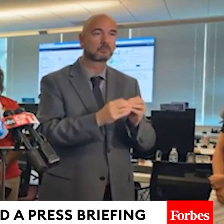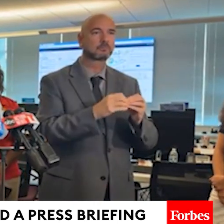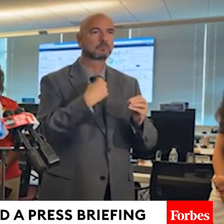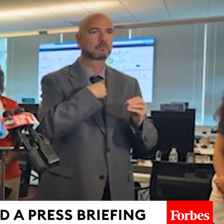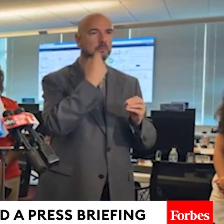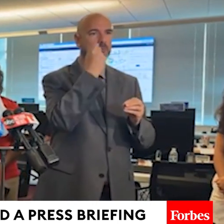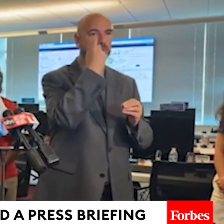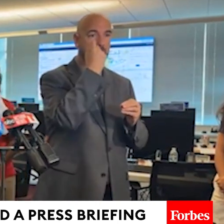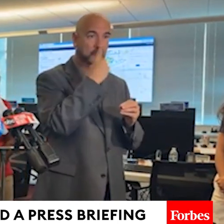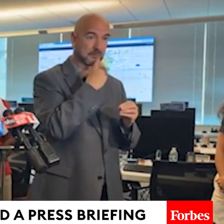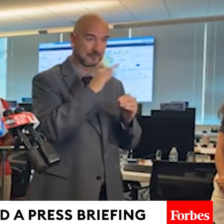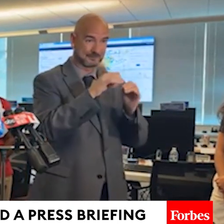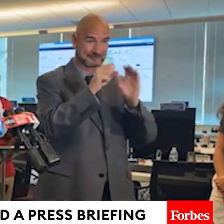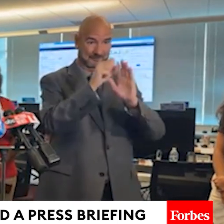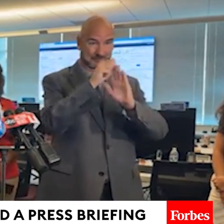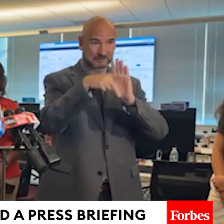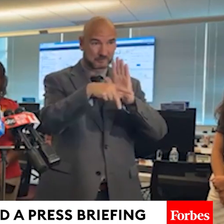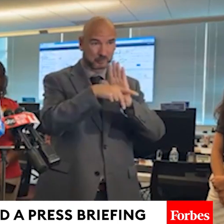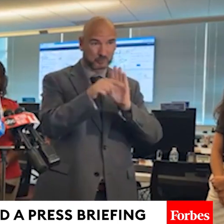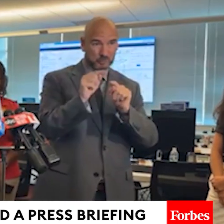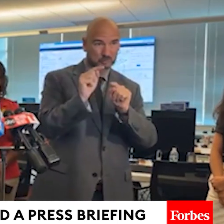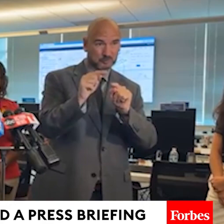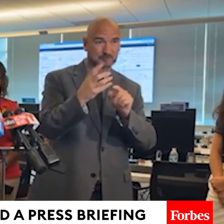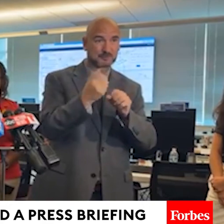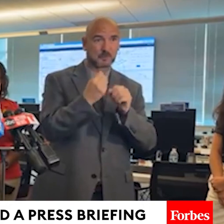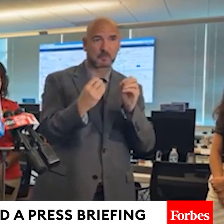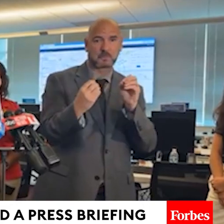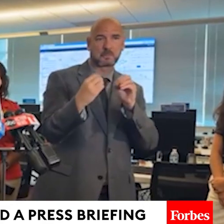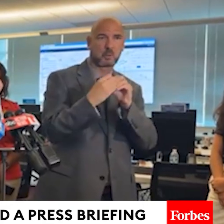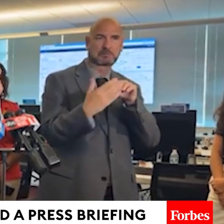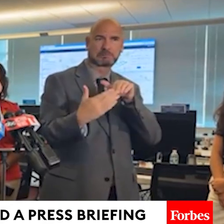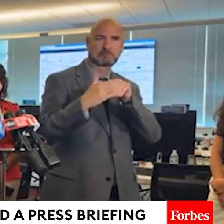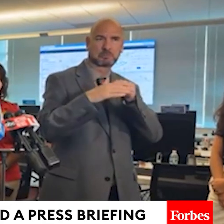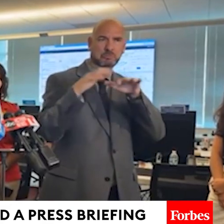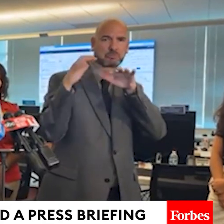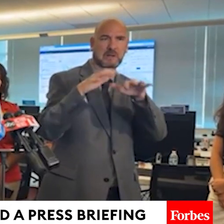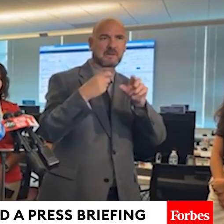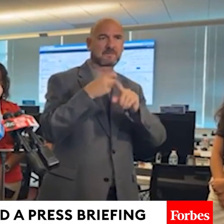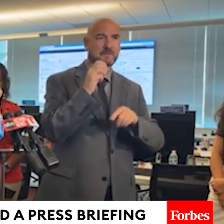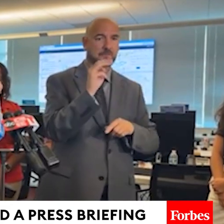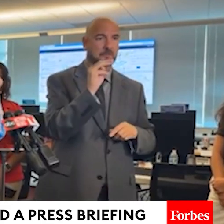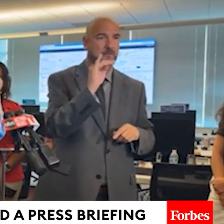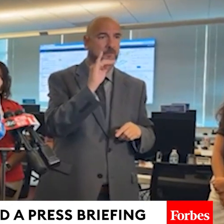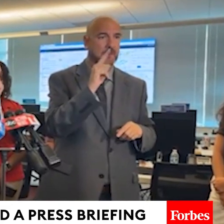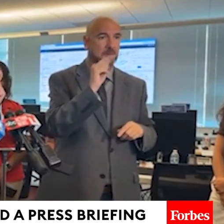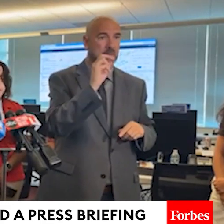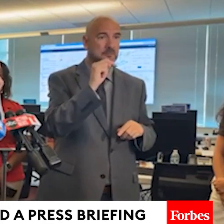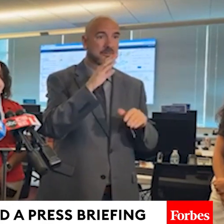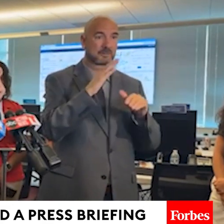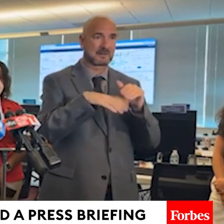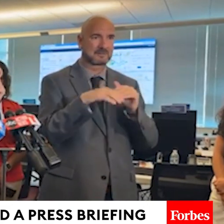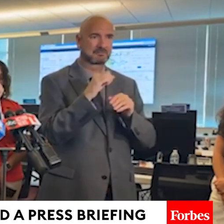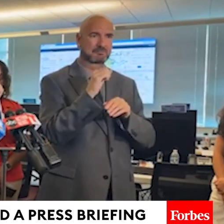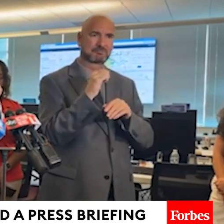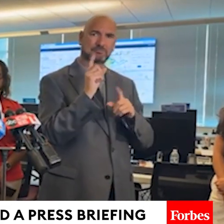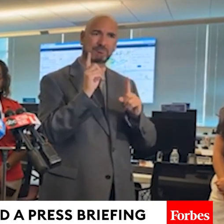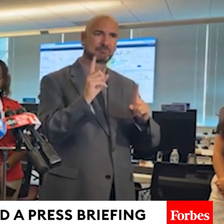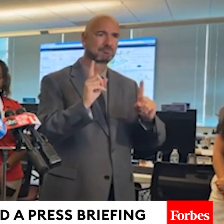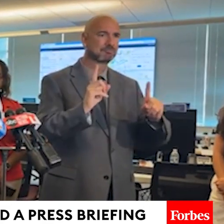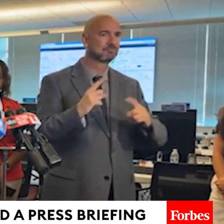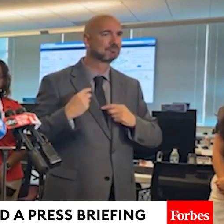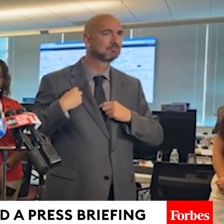St. Petersburg received more rain from Milton than they have in their highest month of